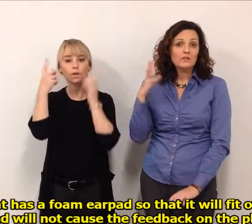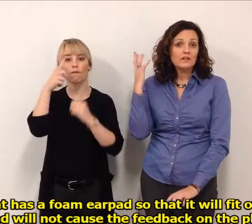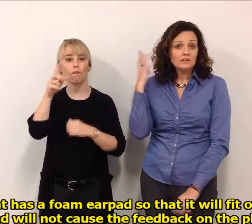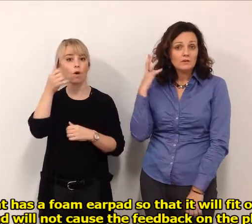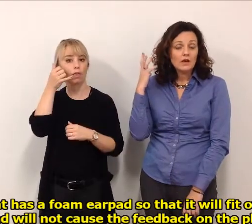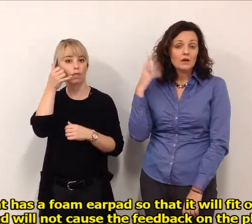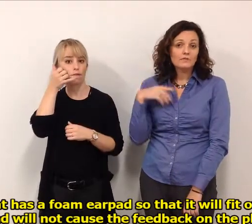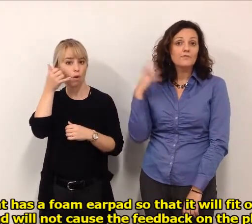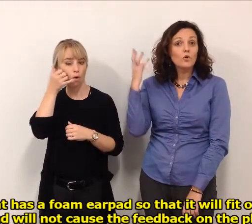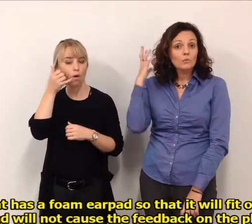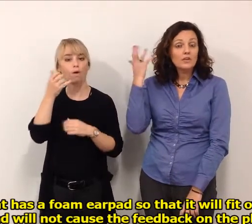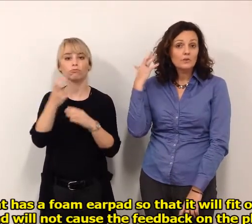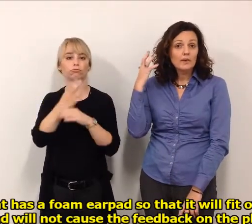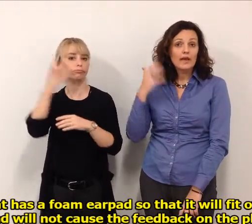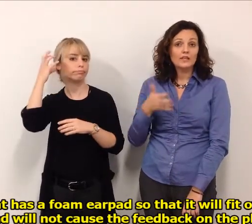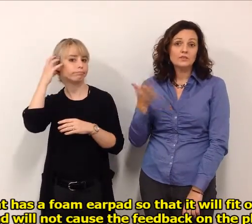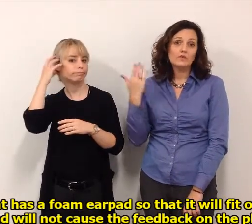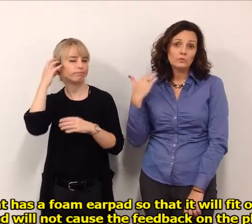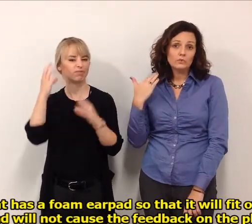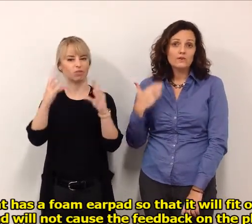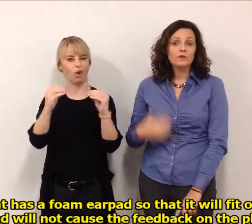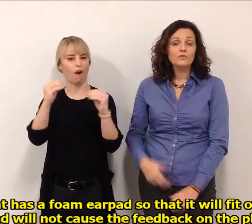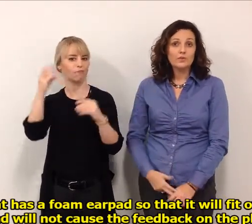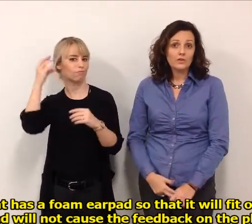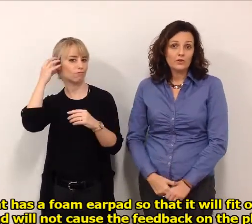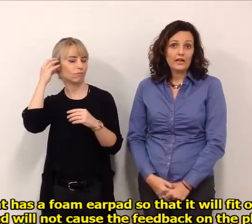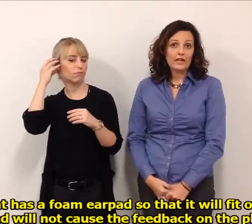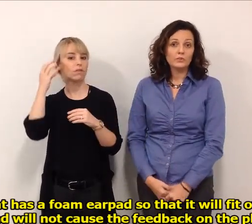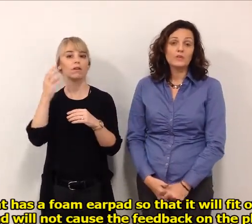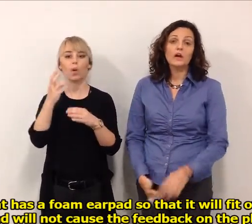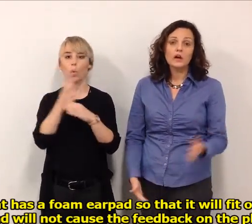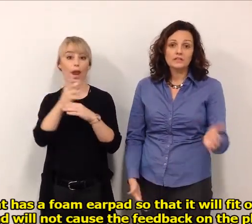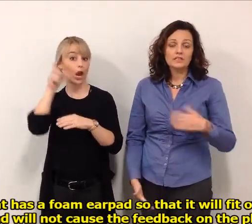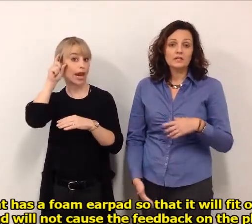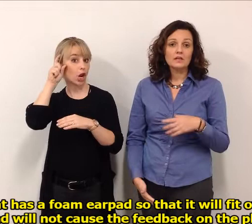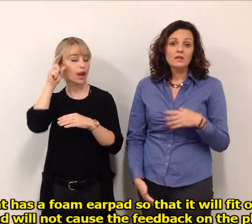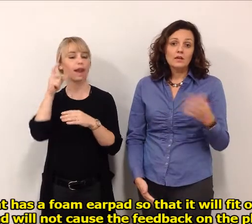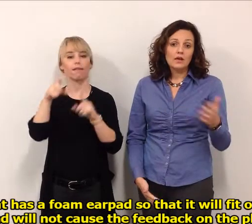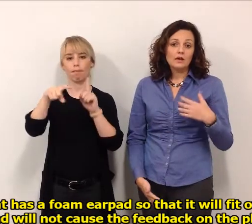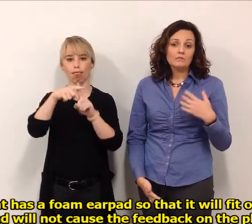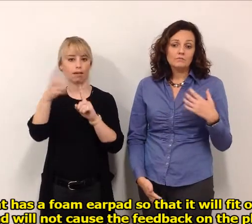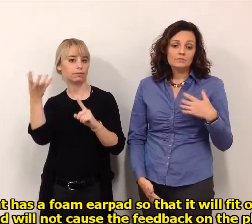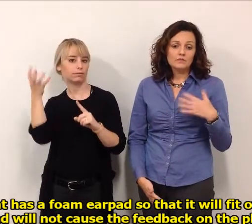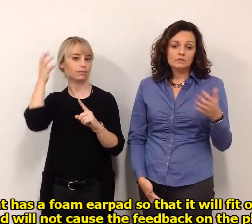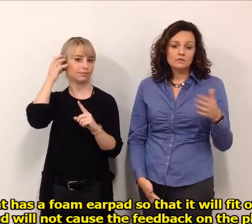use one that has a foam ear pad so that it will fit over my hearing aid. It will not cause the